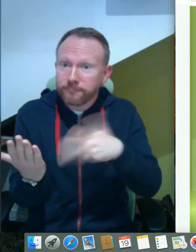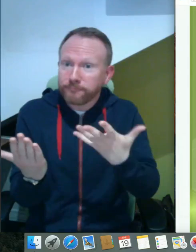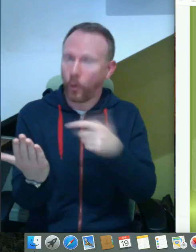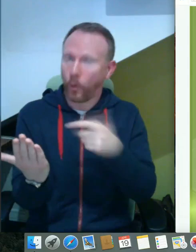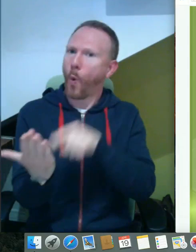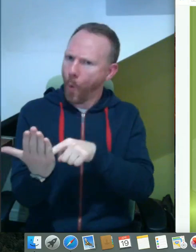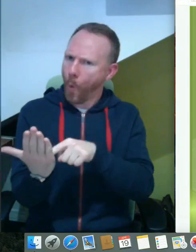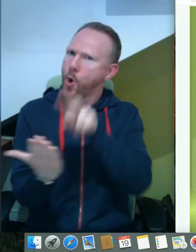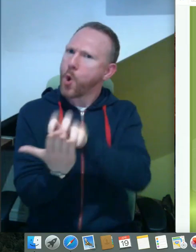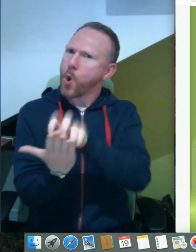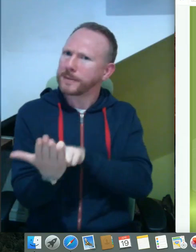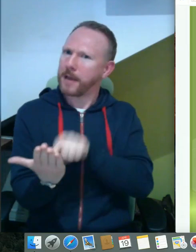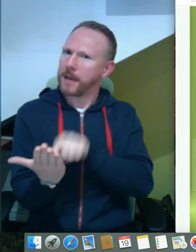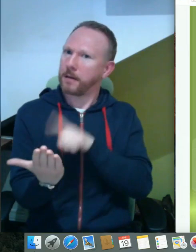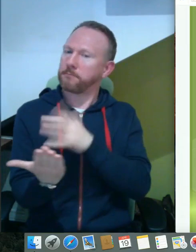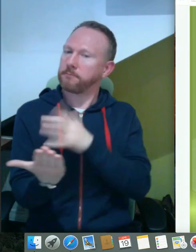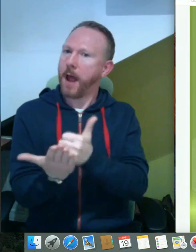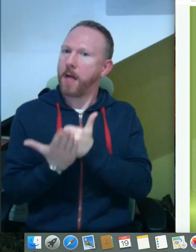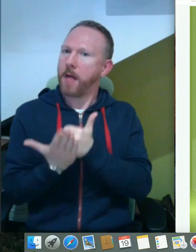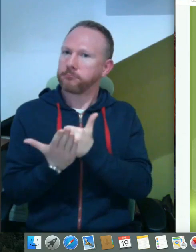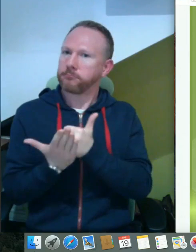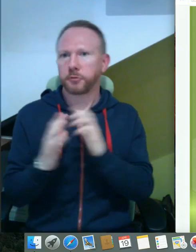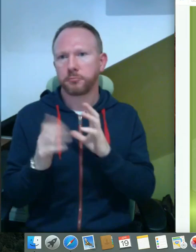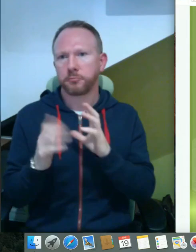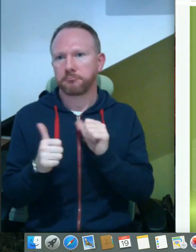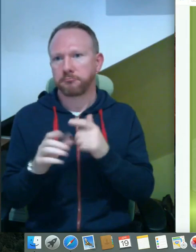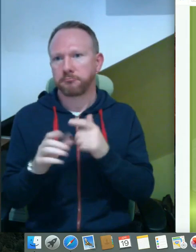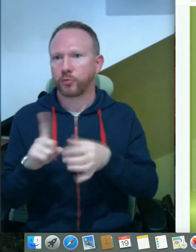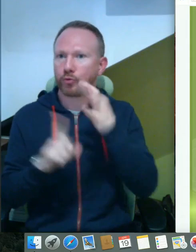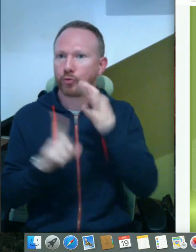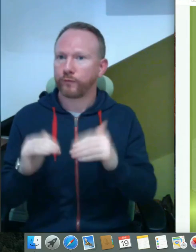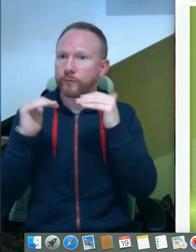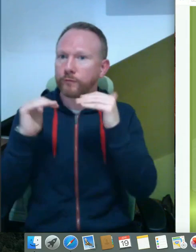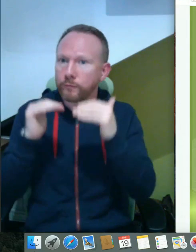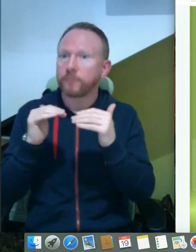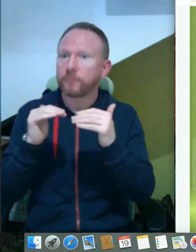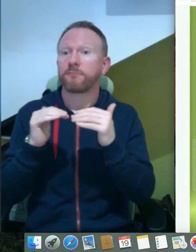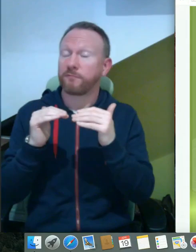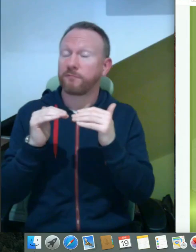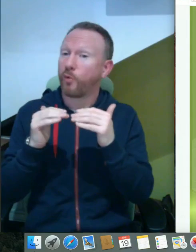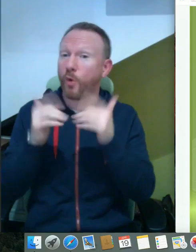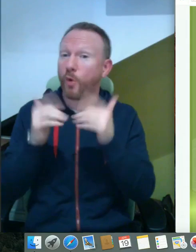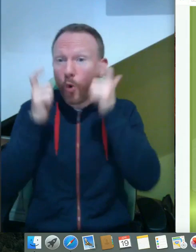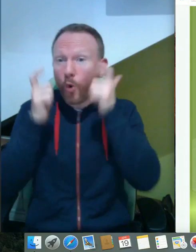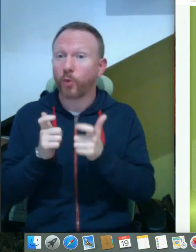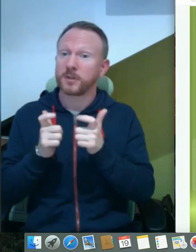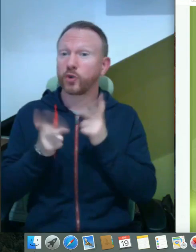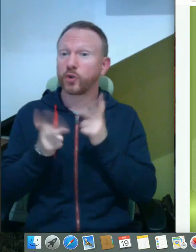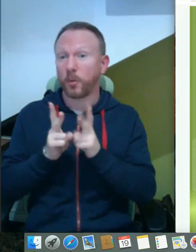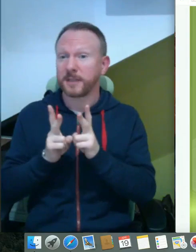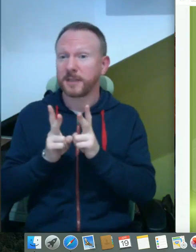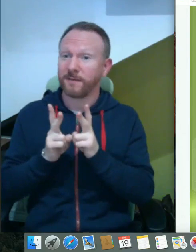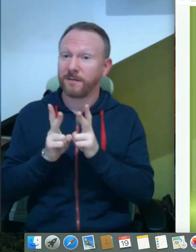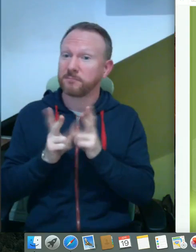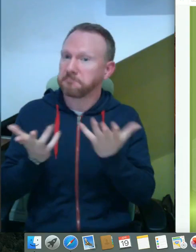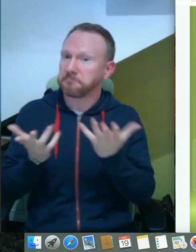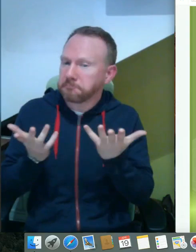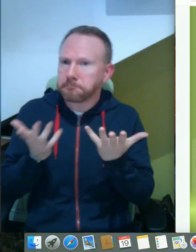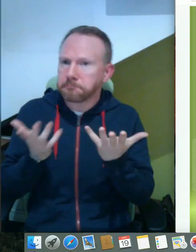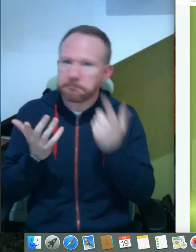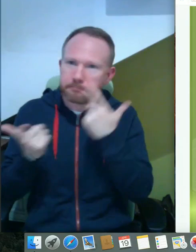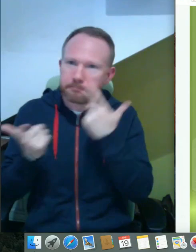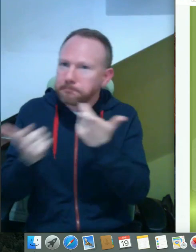note-taking being used in our courts over here. I did attempt